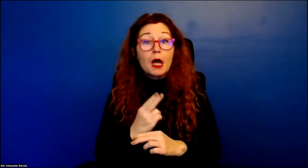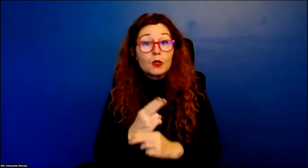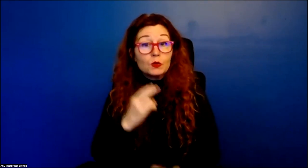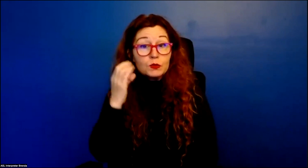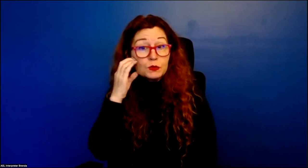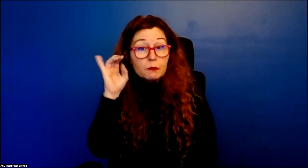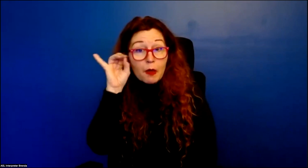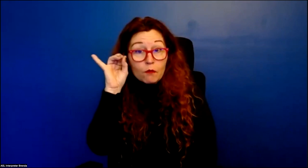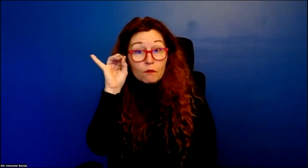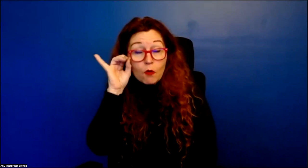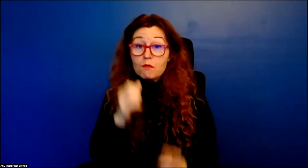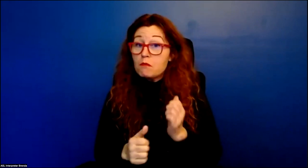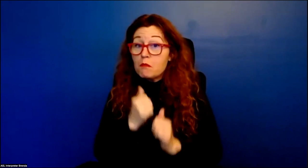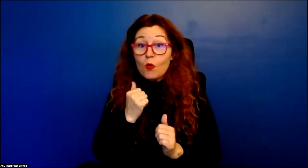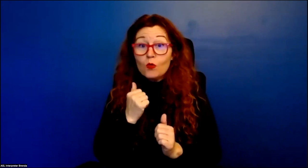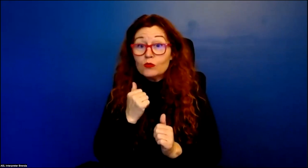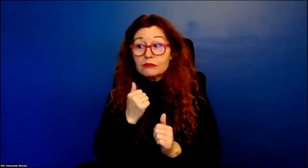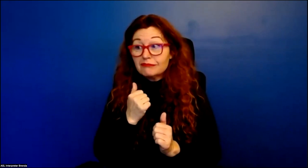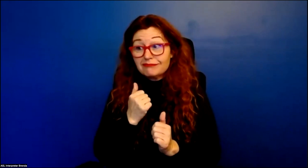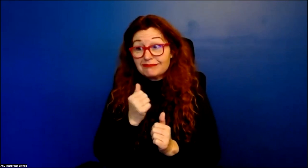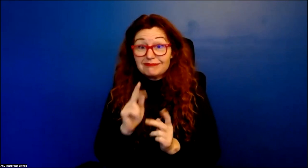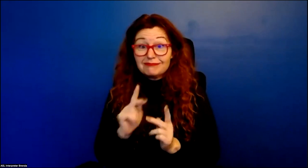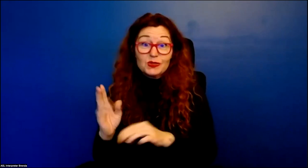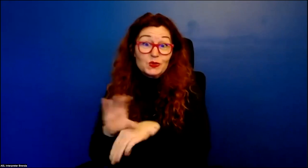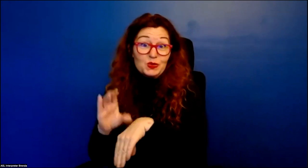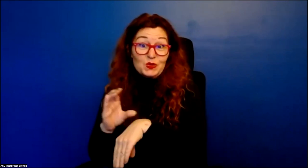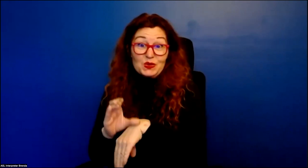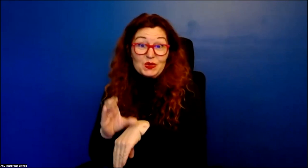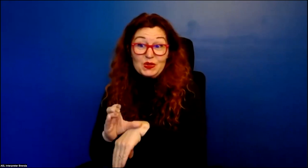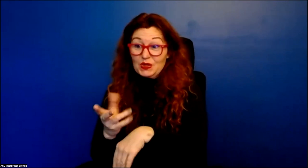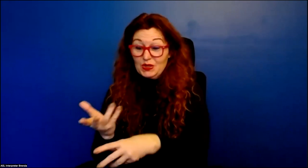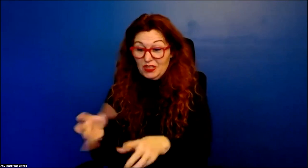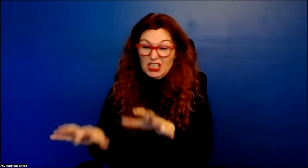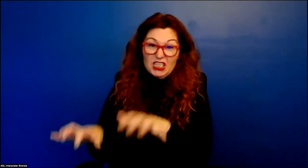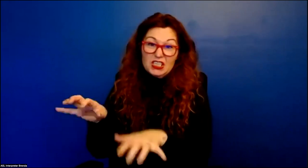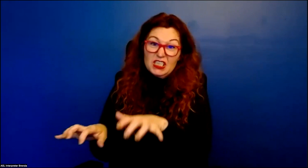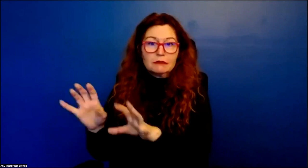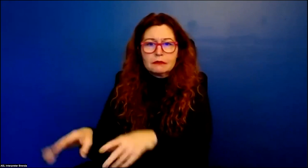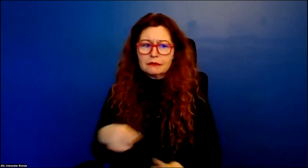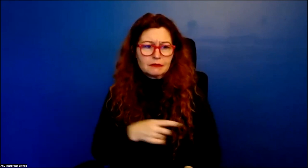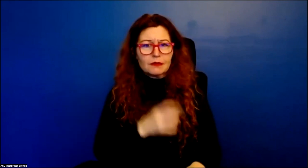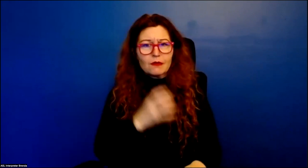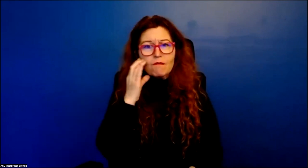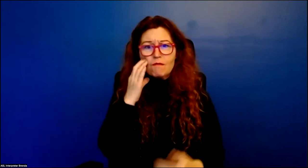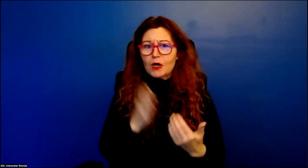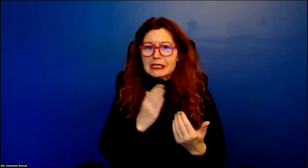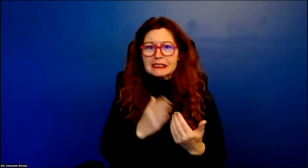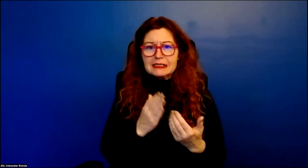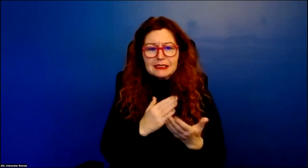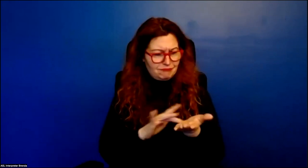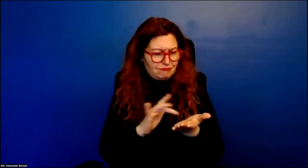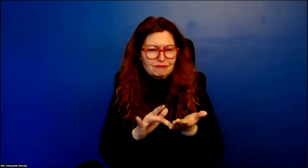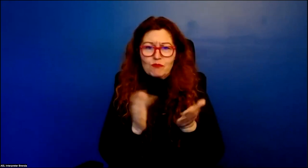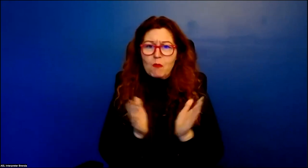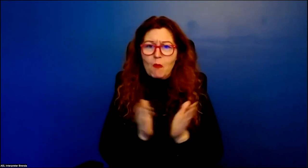most things people use a computer for. It's a lot more convenient for me because it's lightweight. And I use the assistive touch